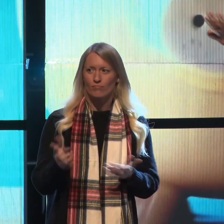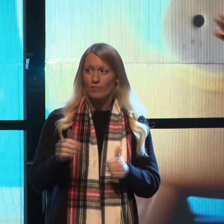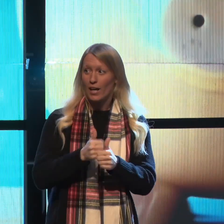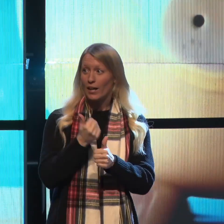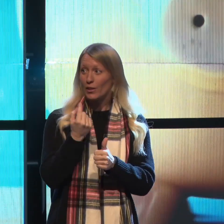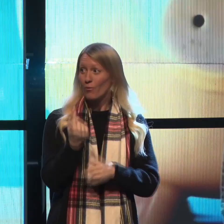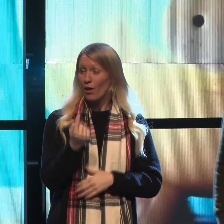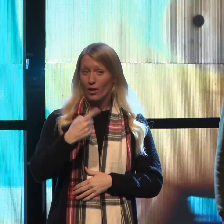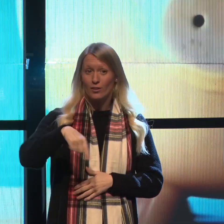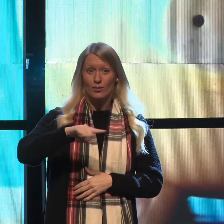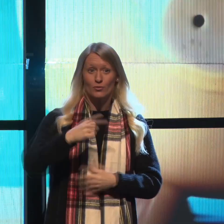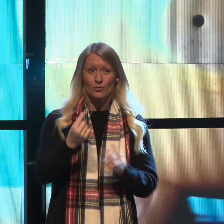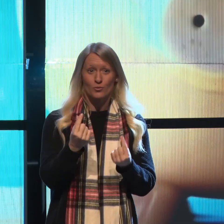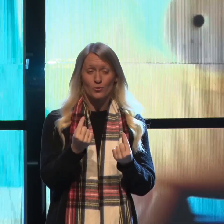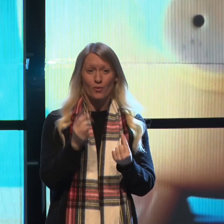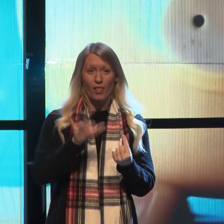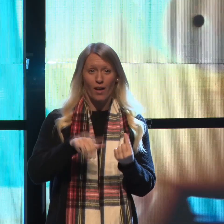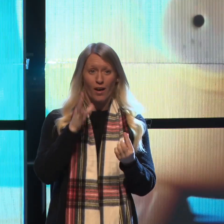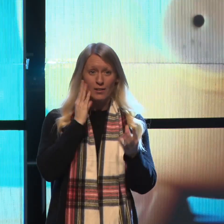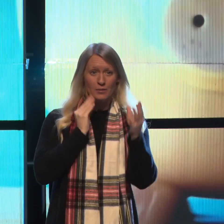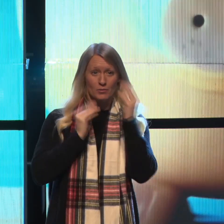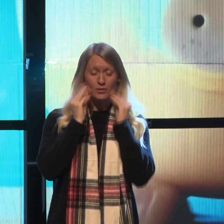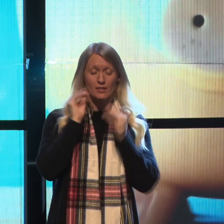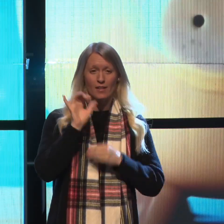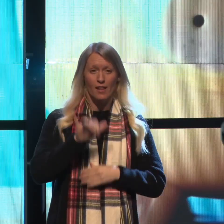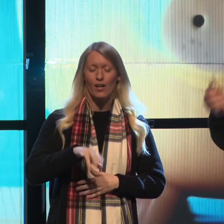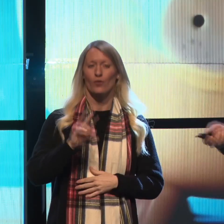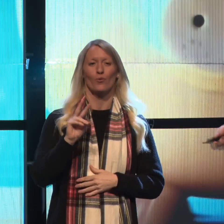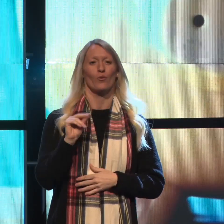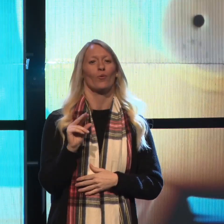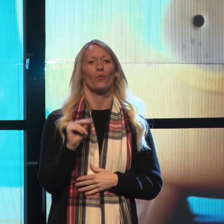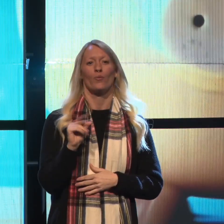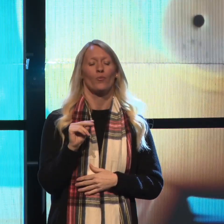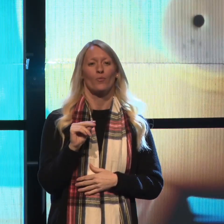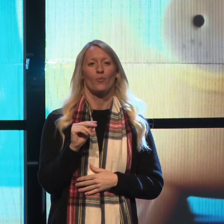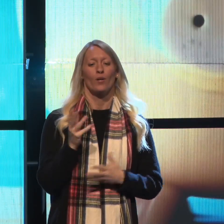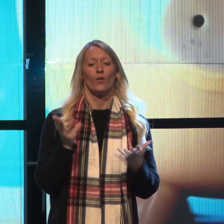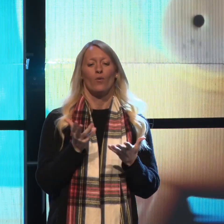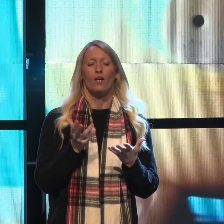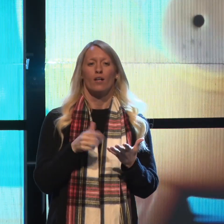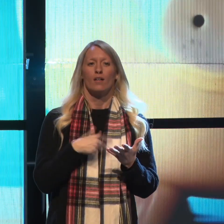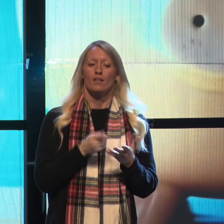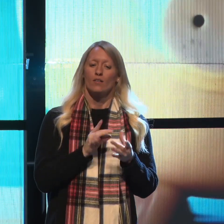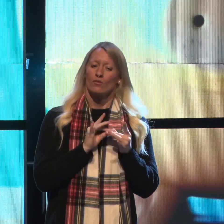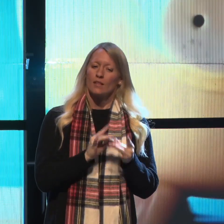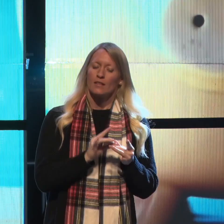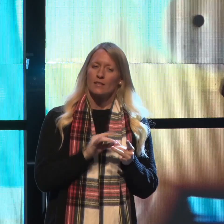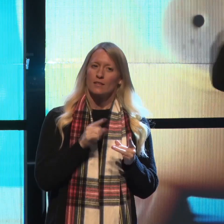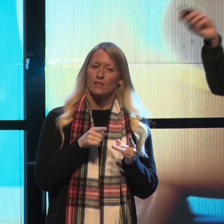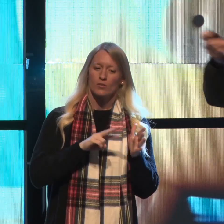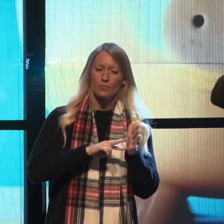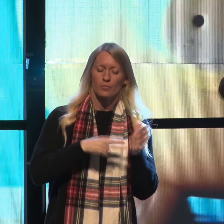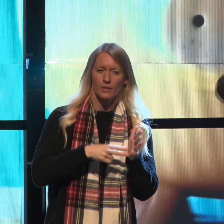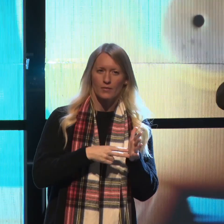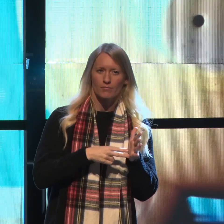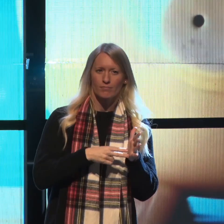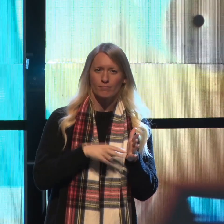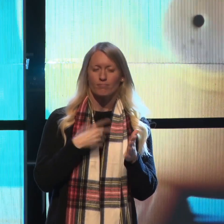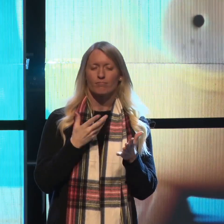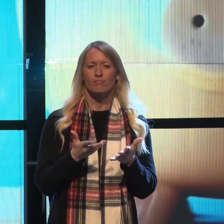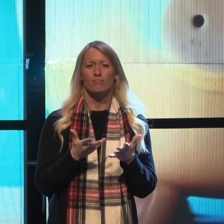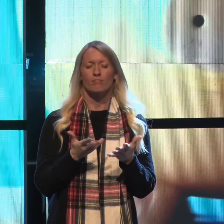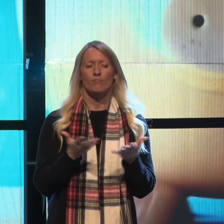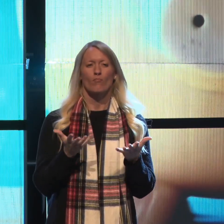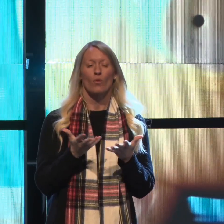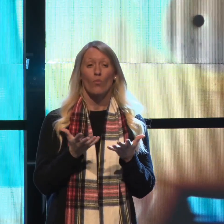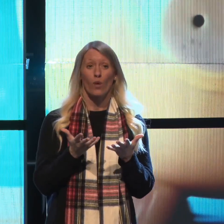Anybody? No, right? I mean, the what flows out of the intention, right? We don't just willy-nilly. And so the what